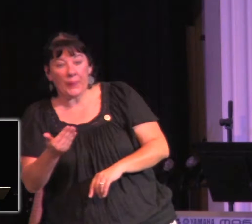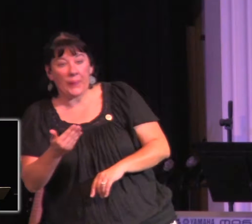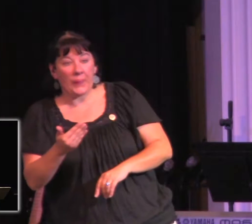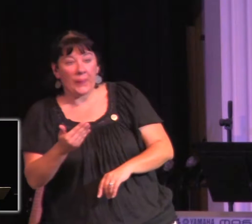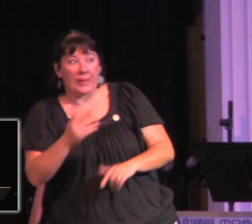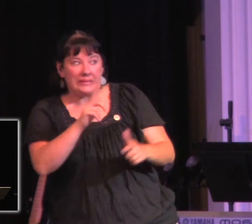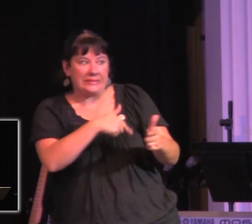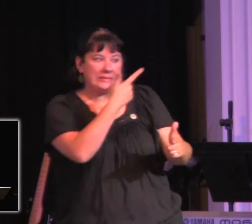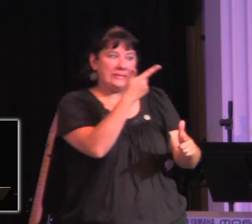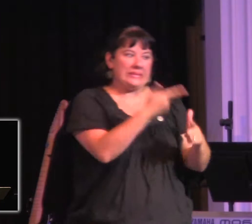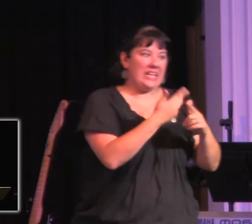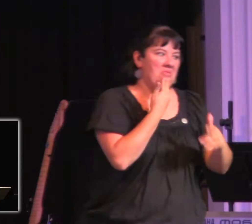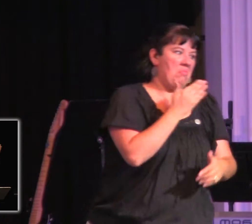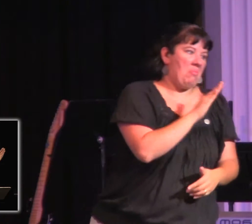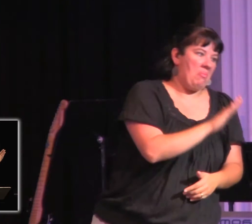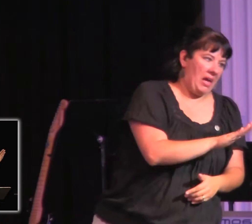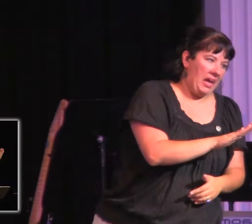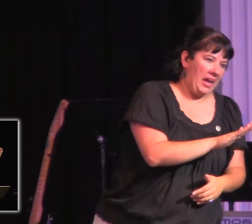But hey,